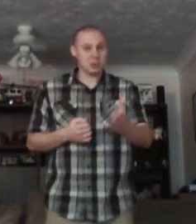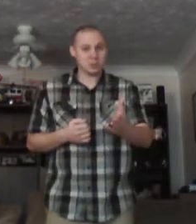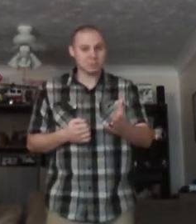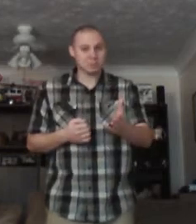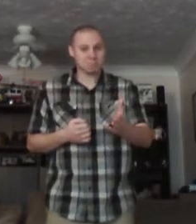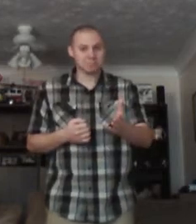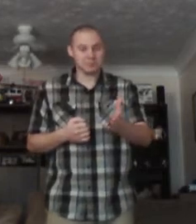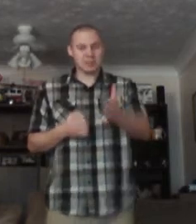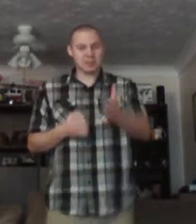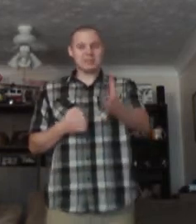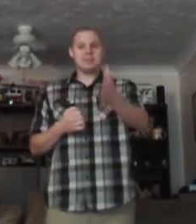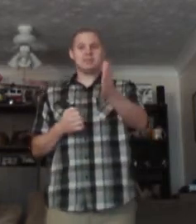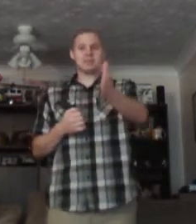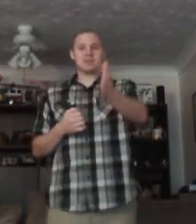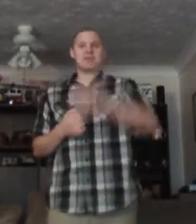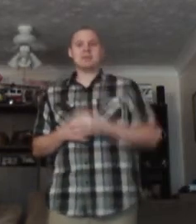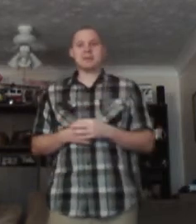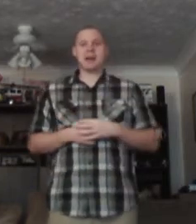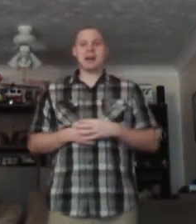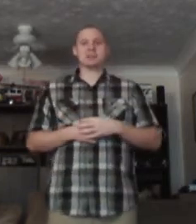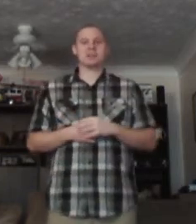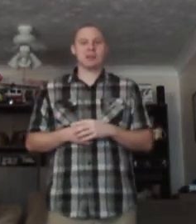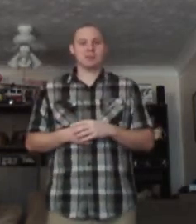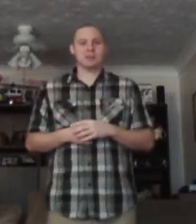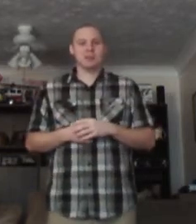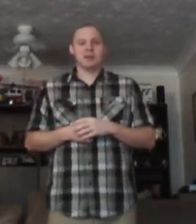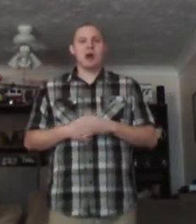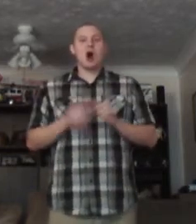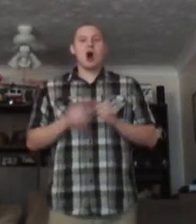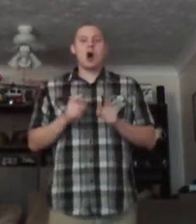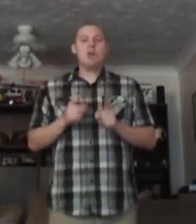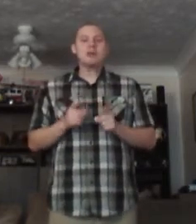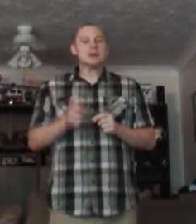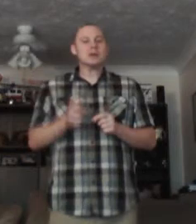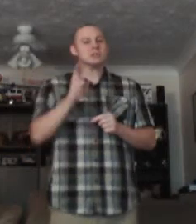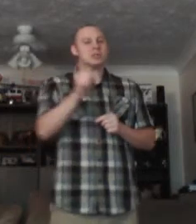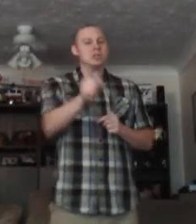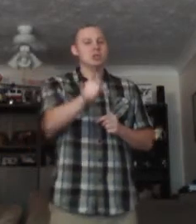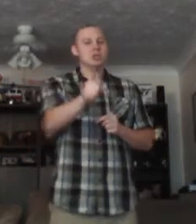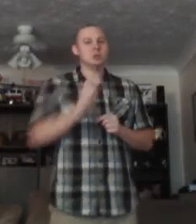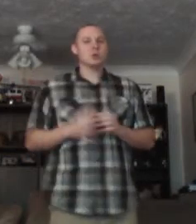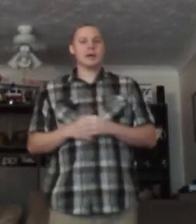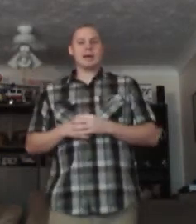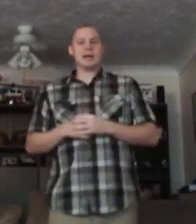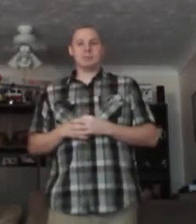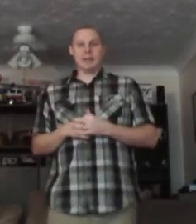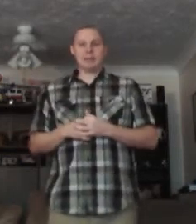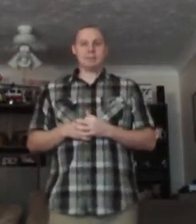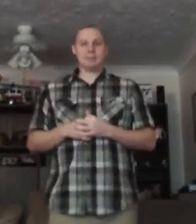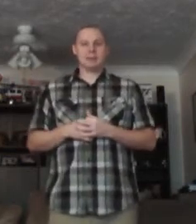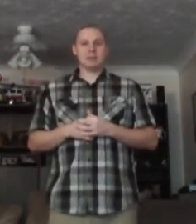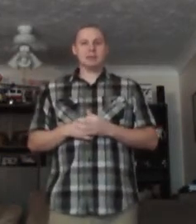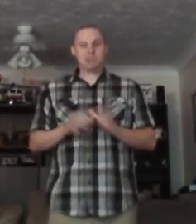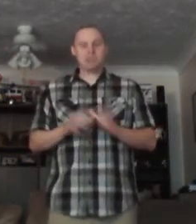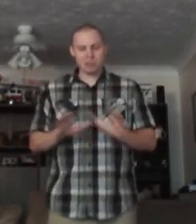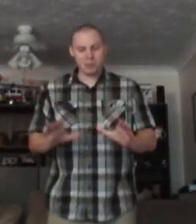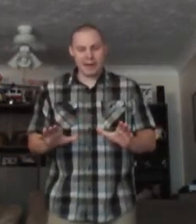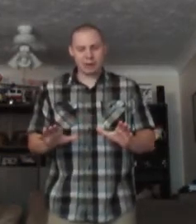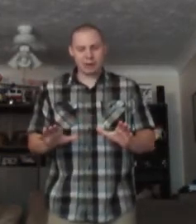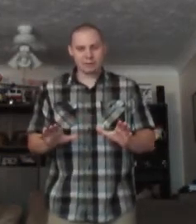one. Luckily, your family and the house survived. All because you had a plan. You slowed down